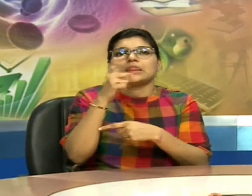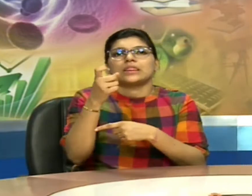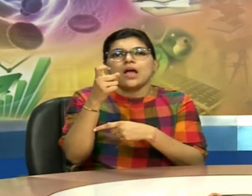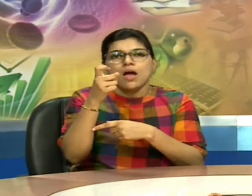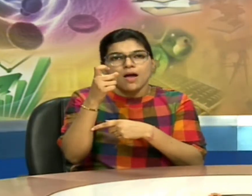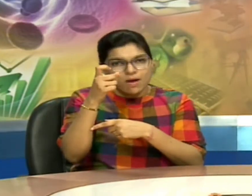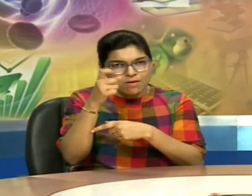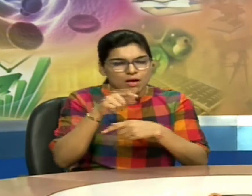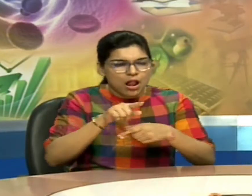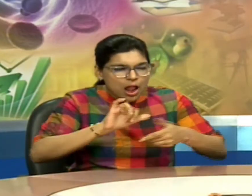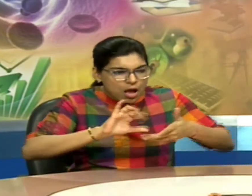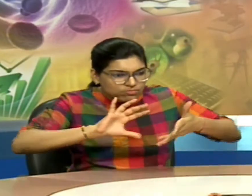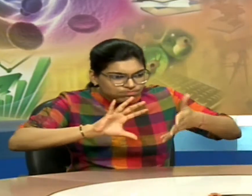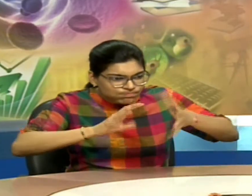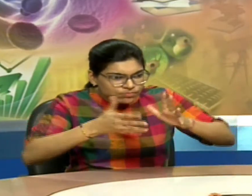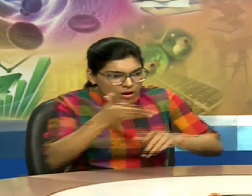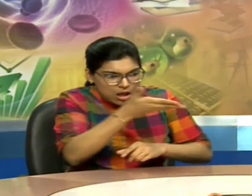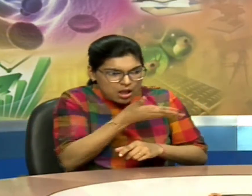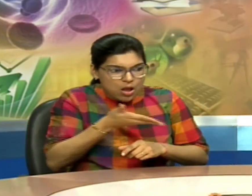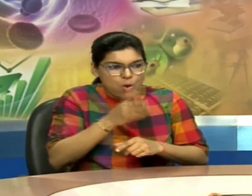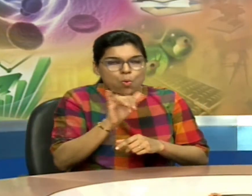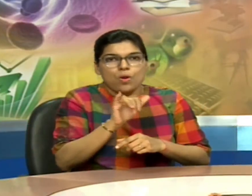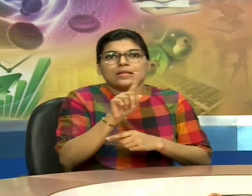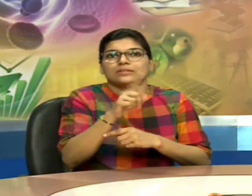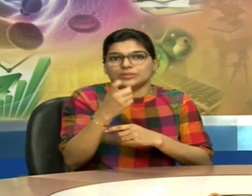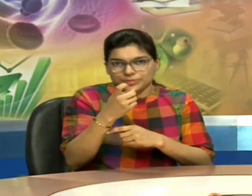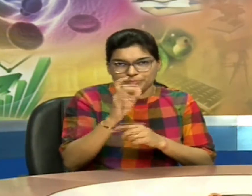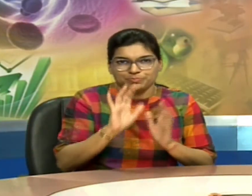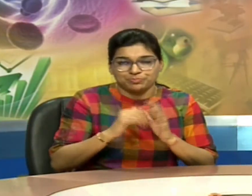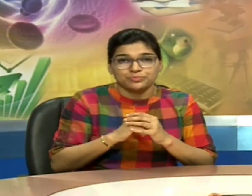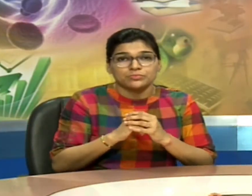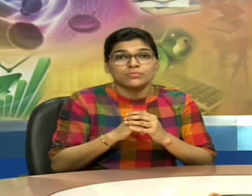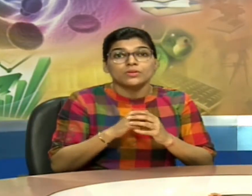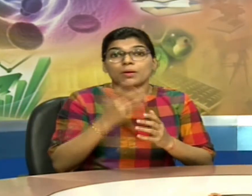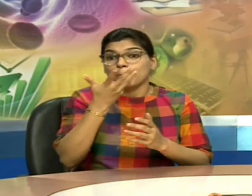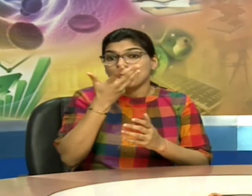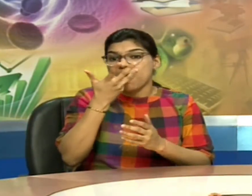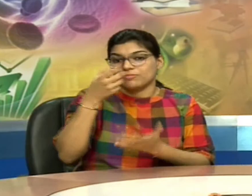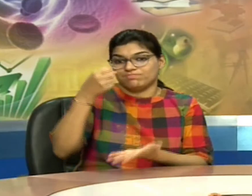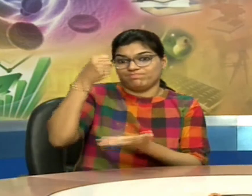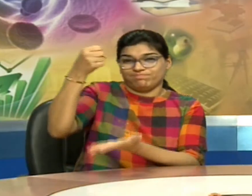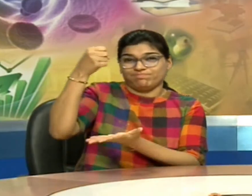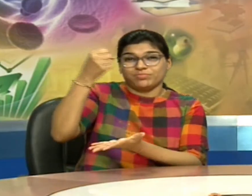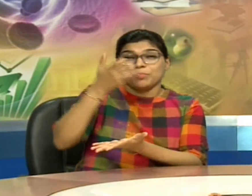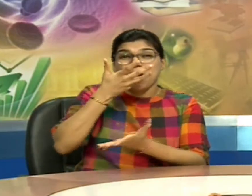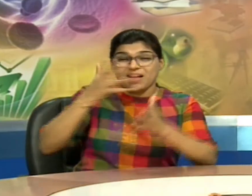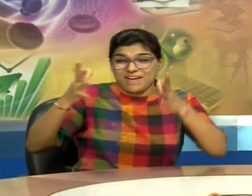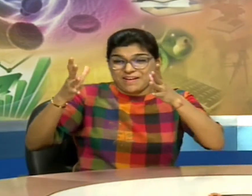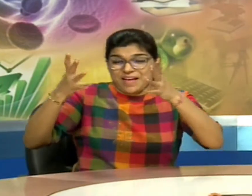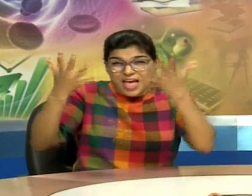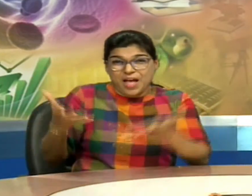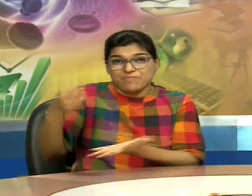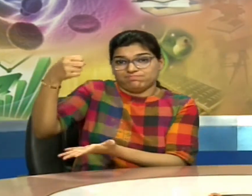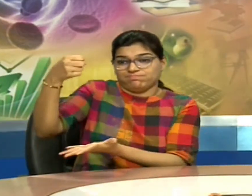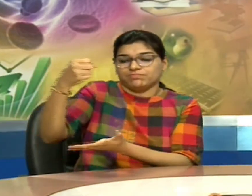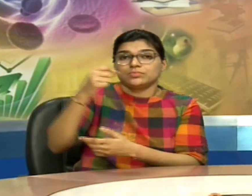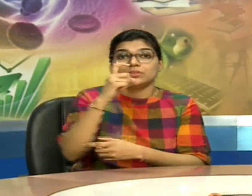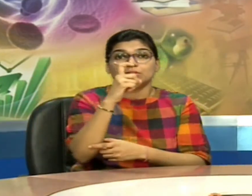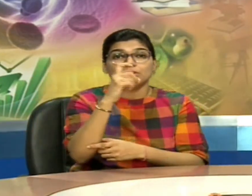down, then it will produce 1 ton of newspaper, right? Then if we recycle that 1 ton